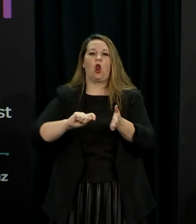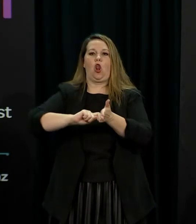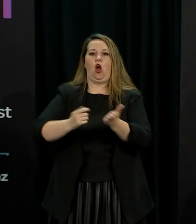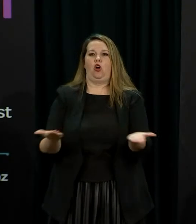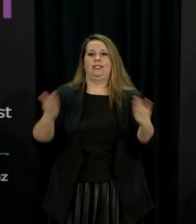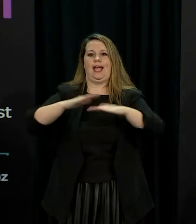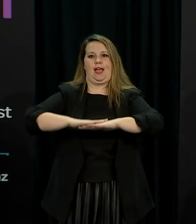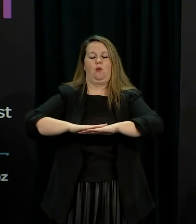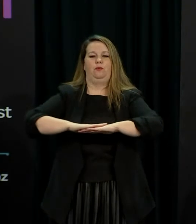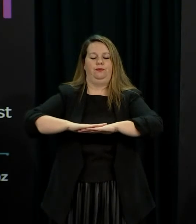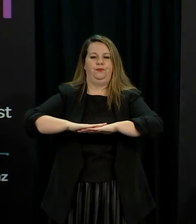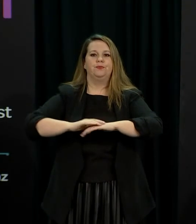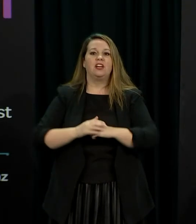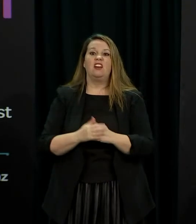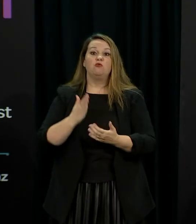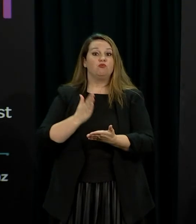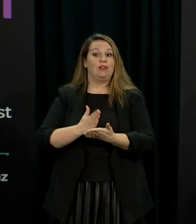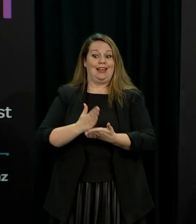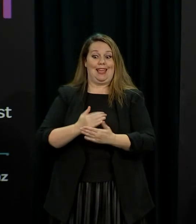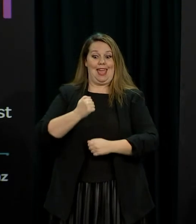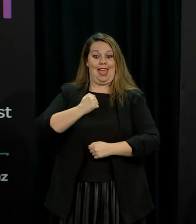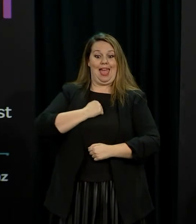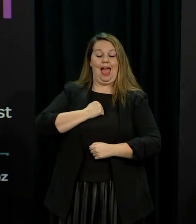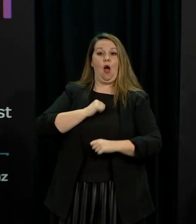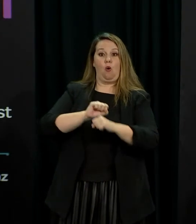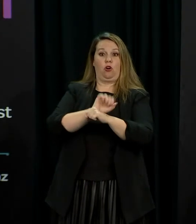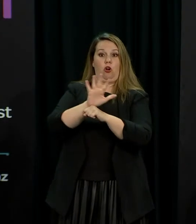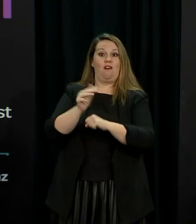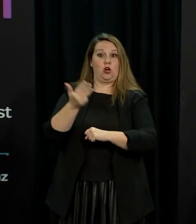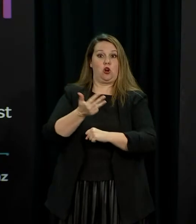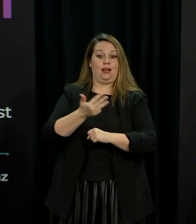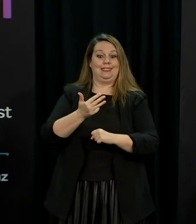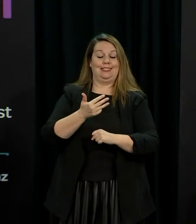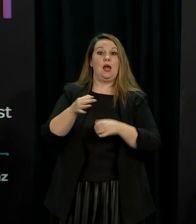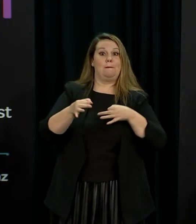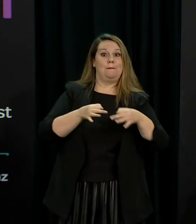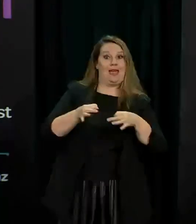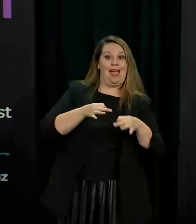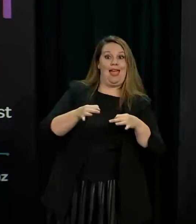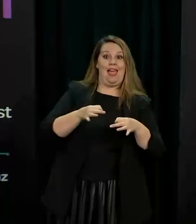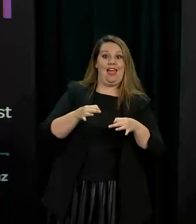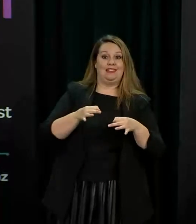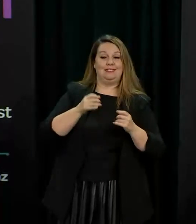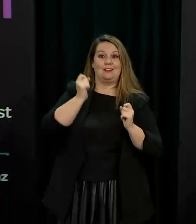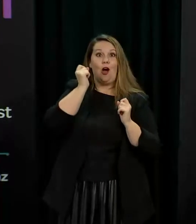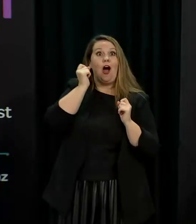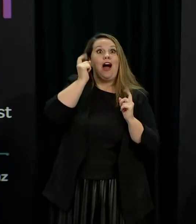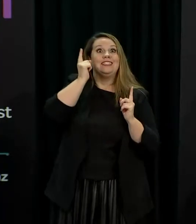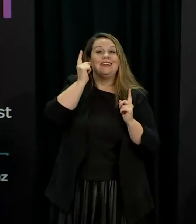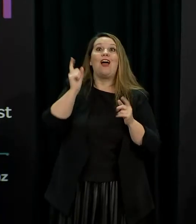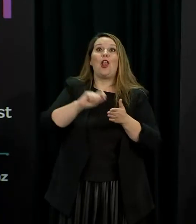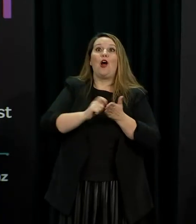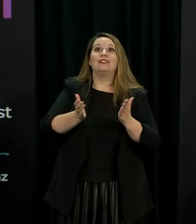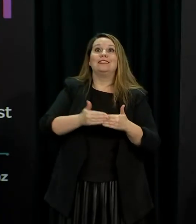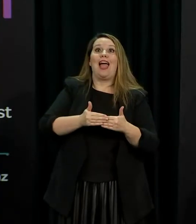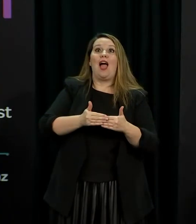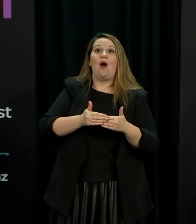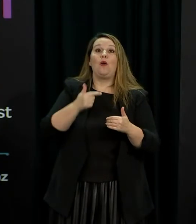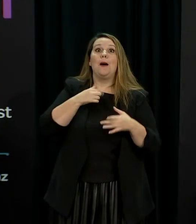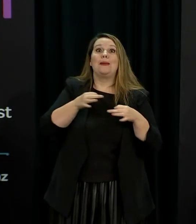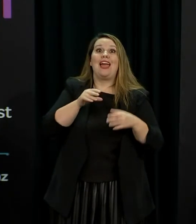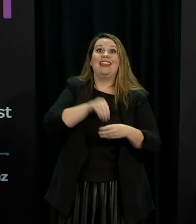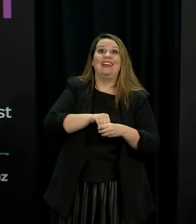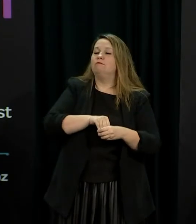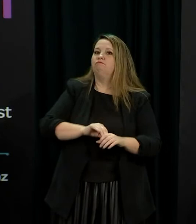and it was nowhere in our plans or even in our ideas that we might have done that. And so to give advice that was the basis for that decision